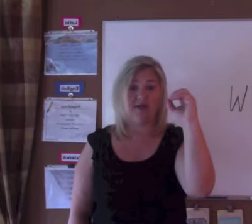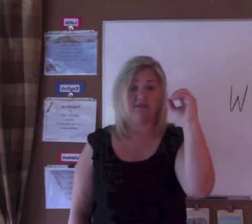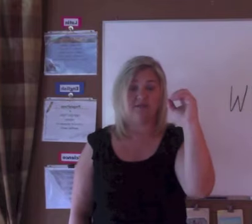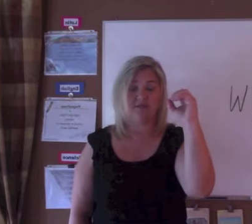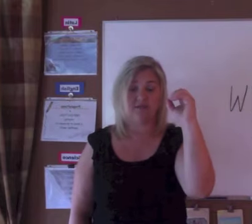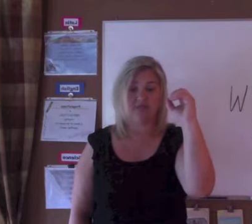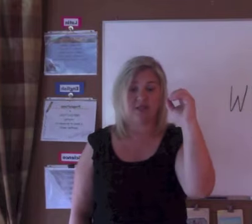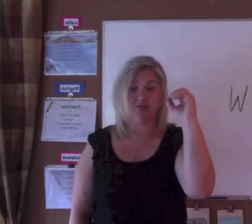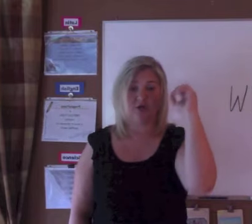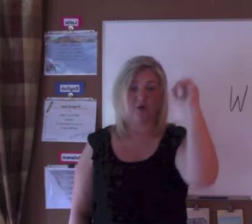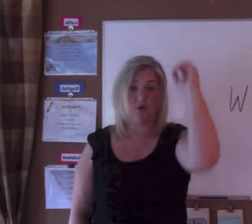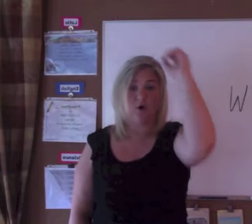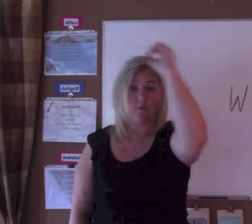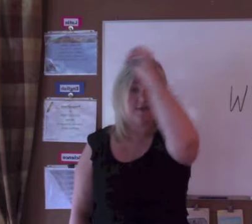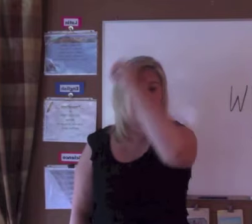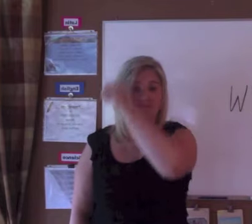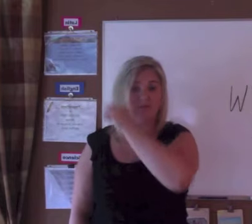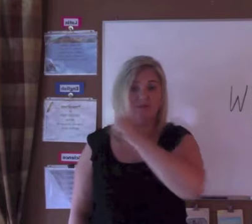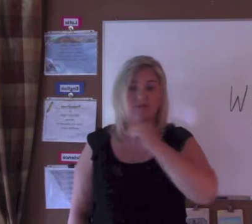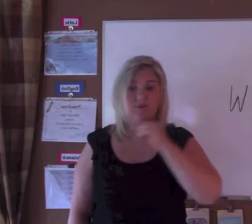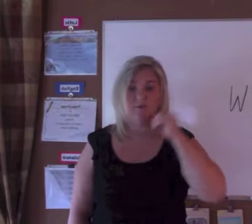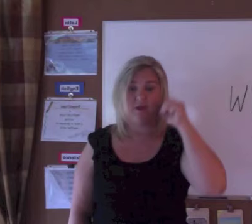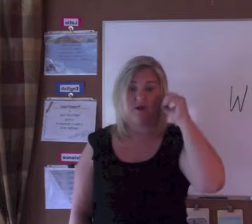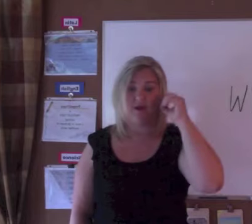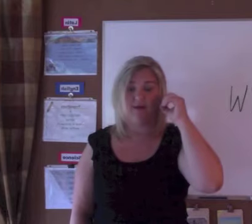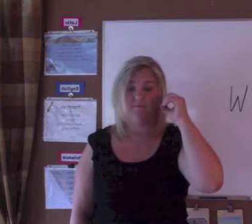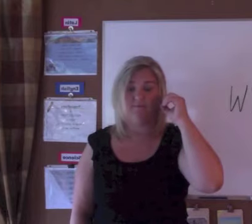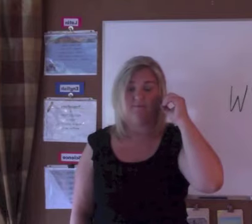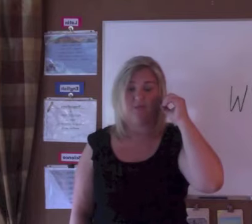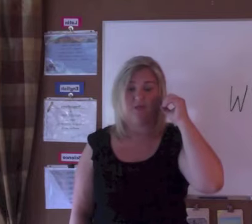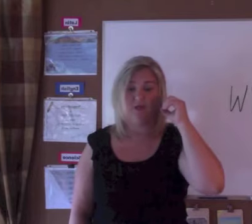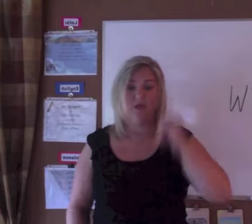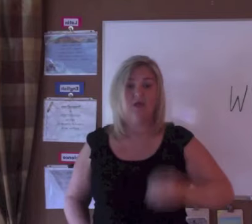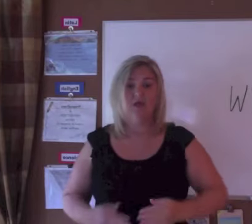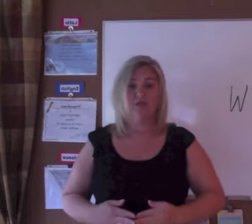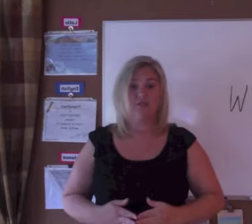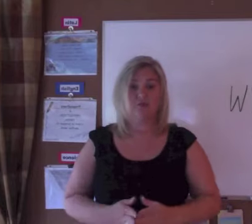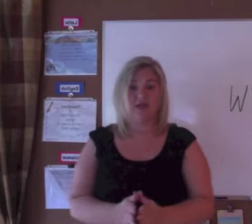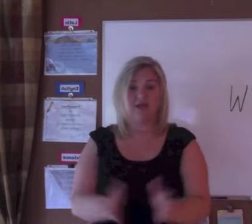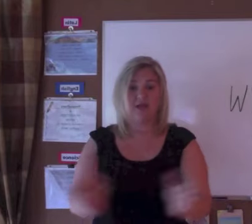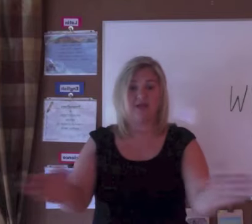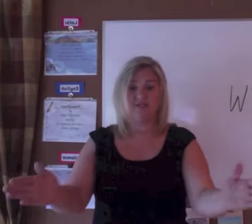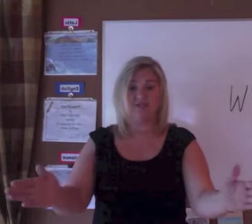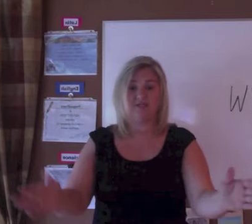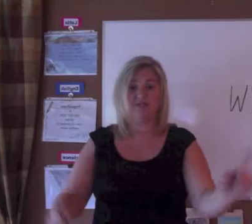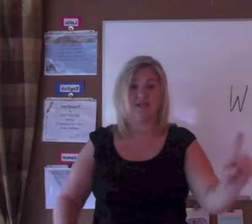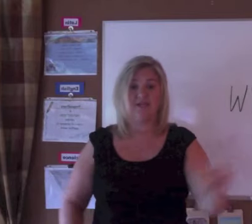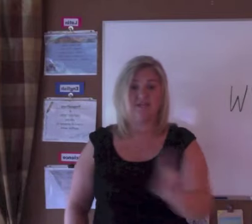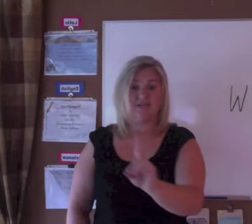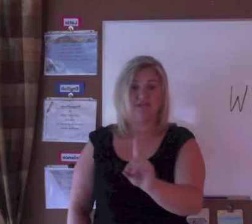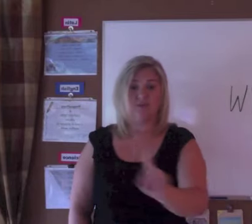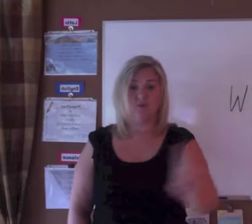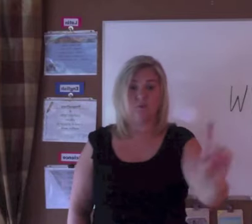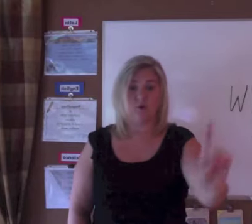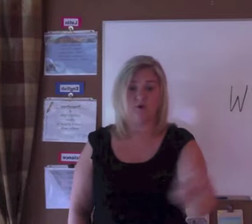Olmecs, sign language O, Olmecs of Mesoamerica, Israelite exodus and desert